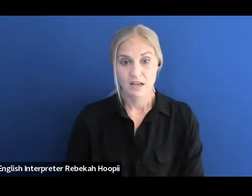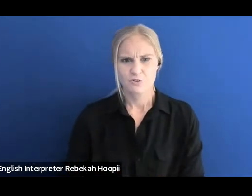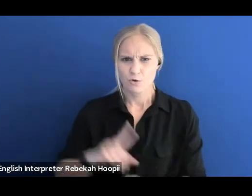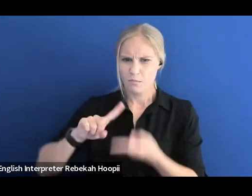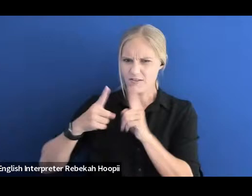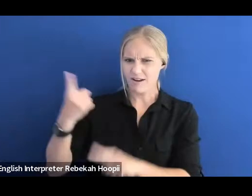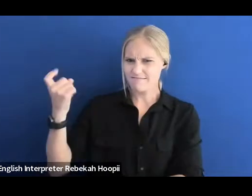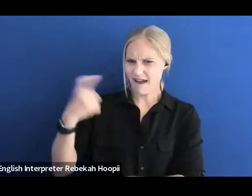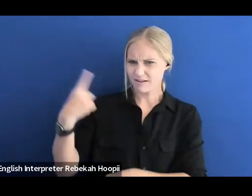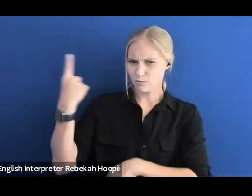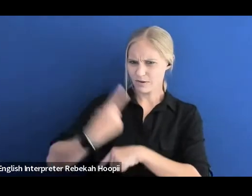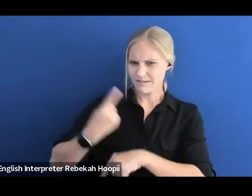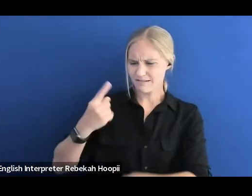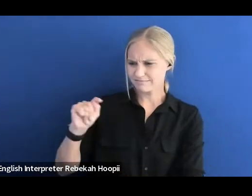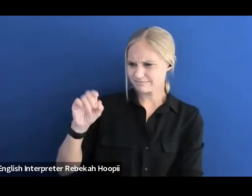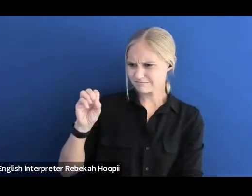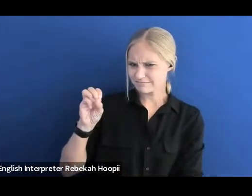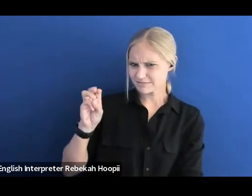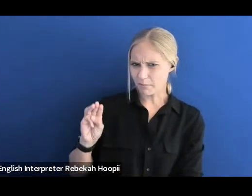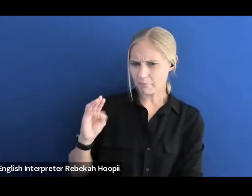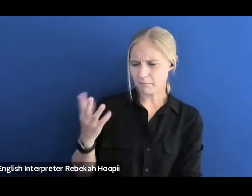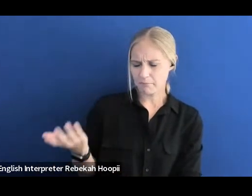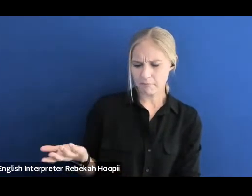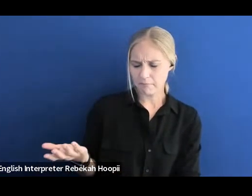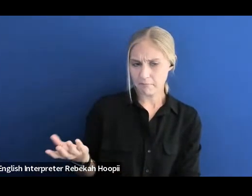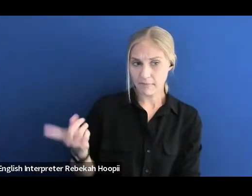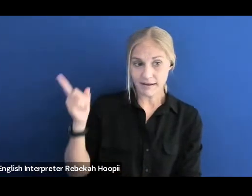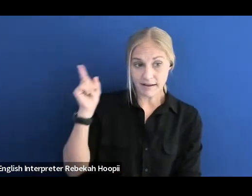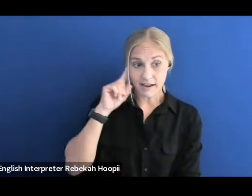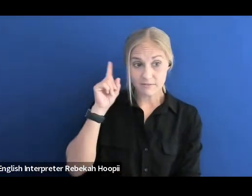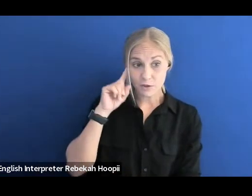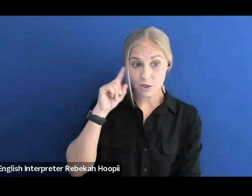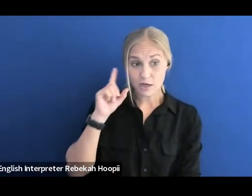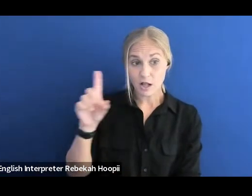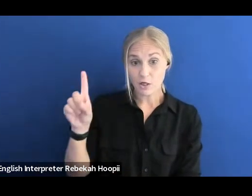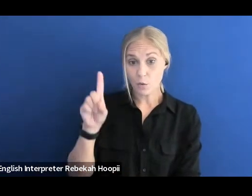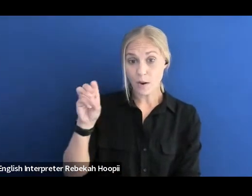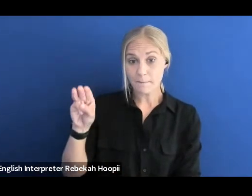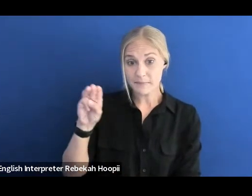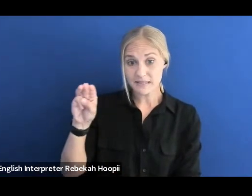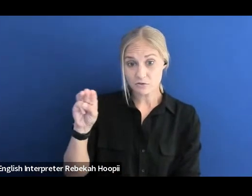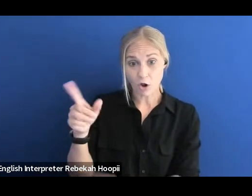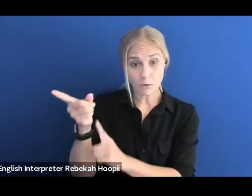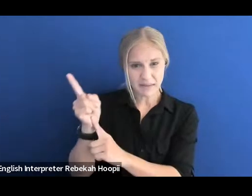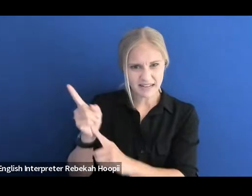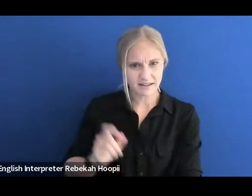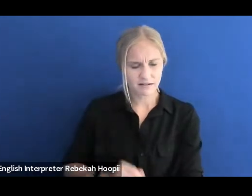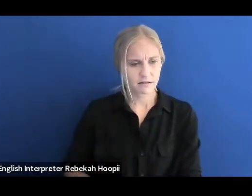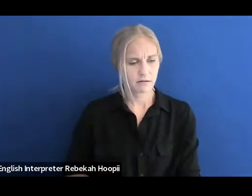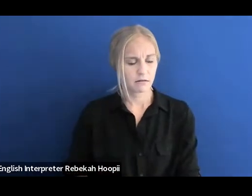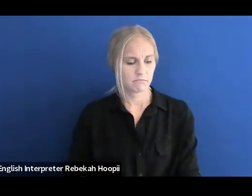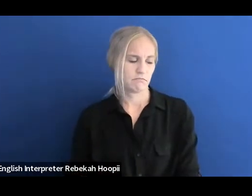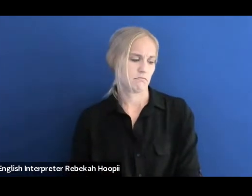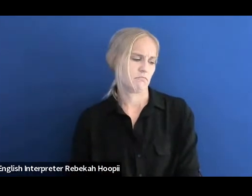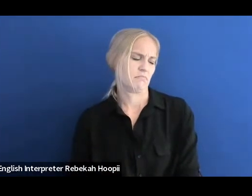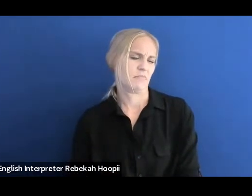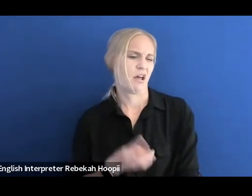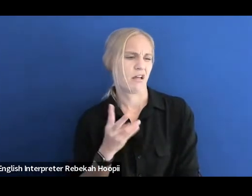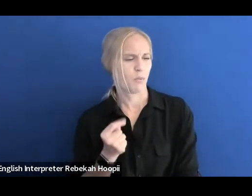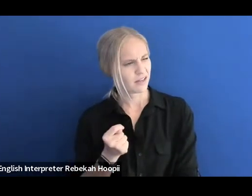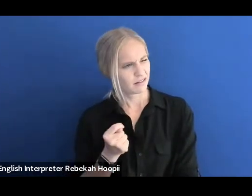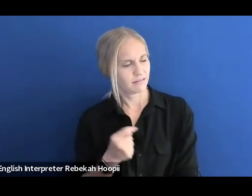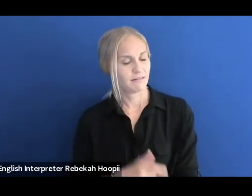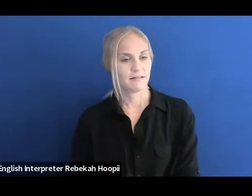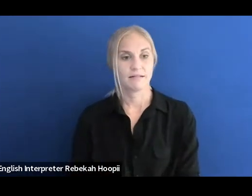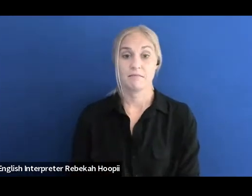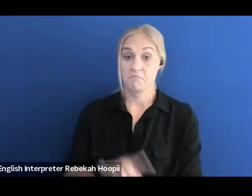said, Tom, have you ever heard of the $1 million minute? And I was like, the what?